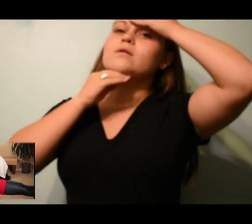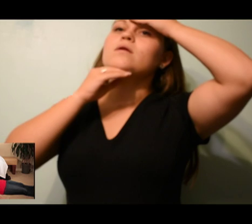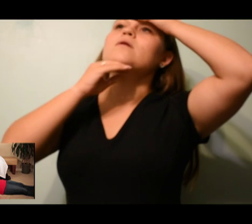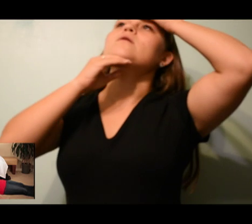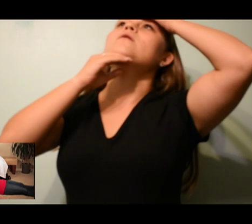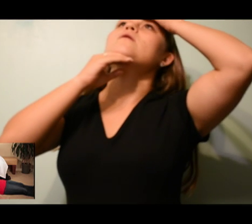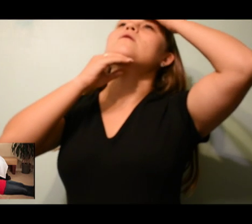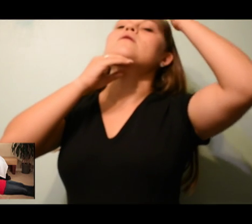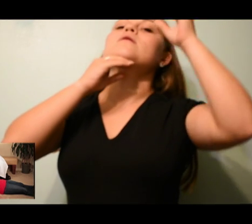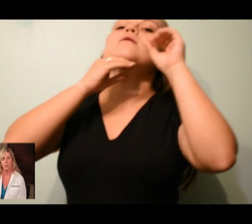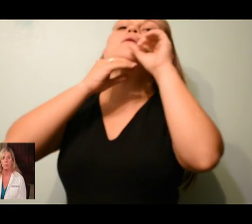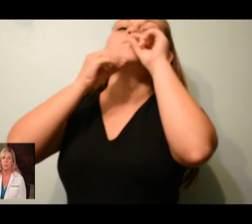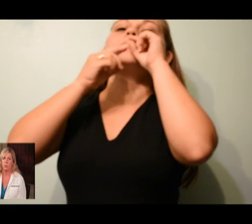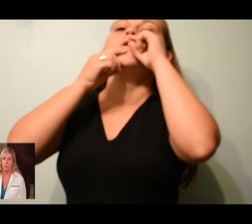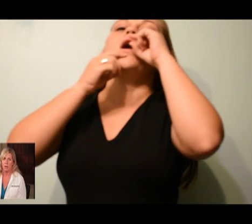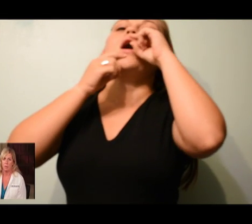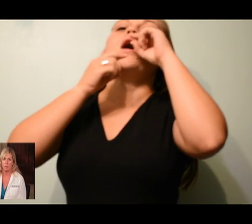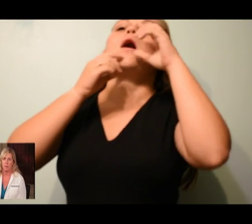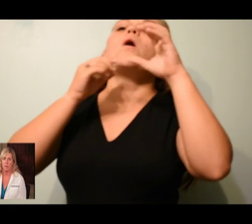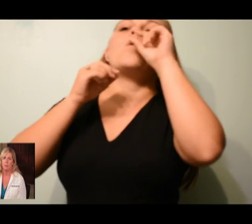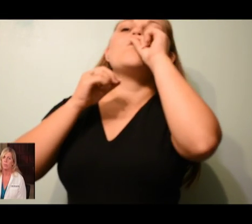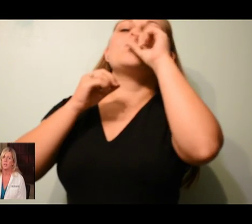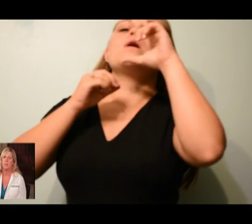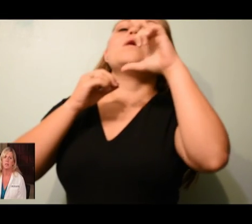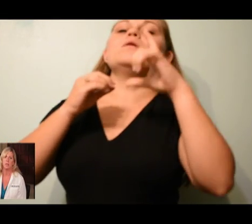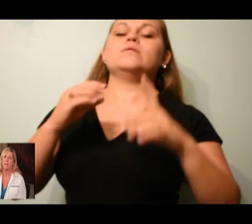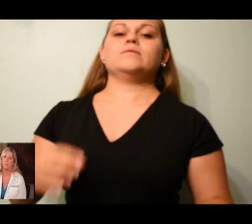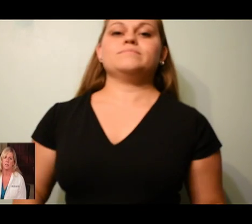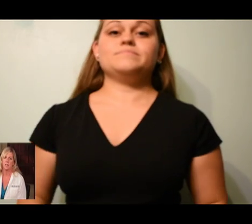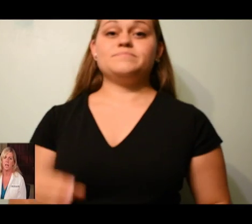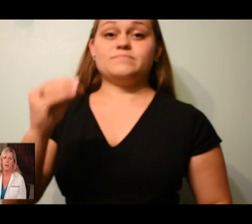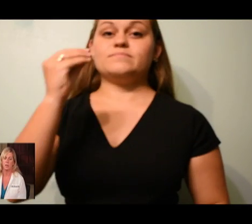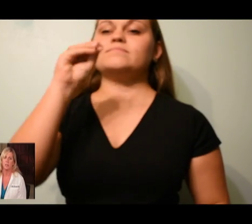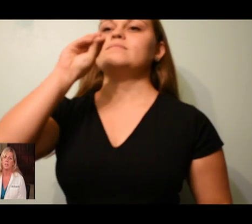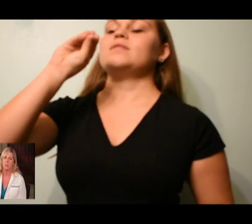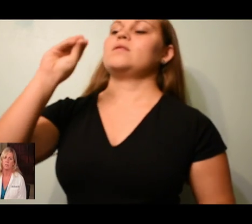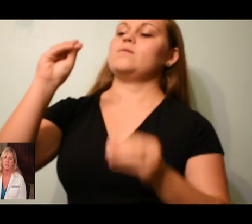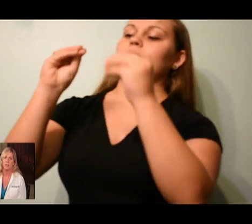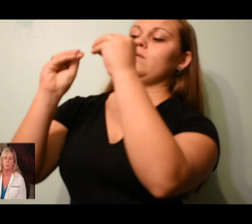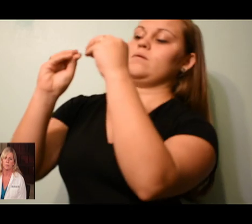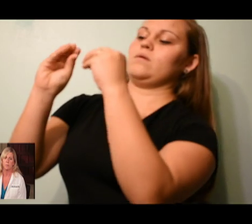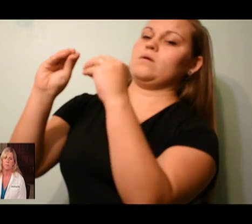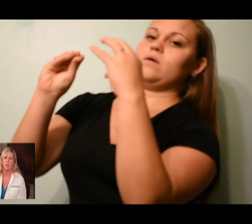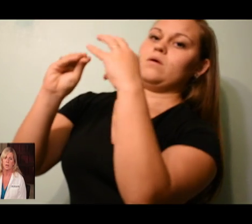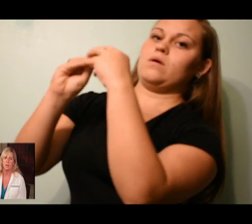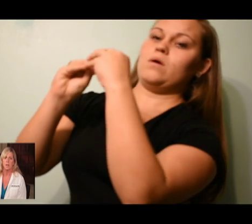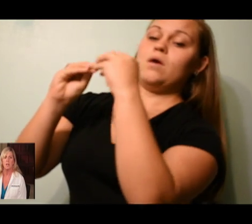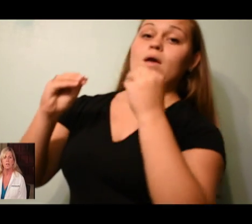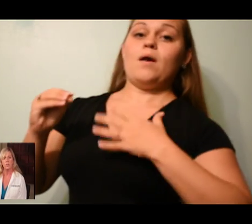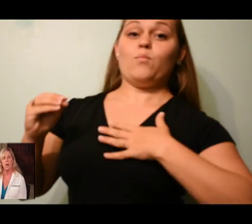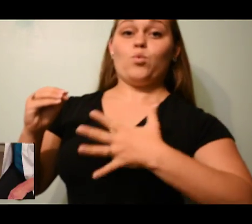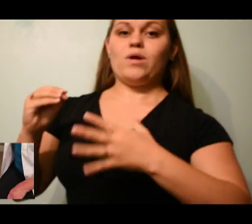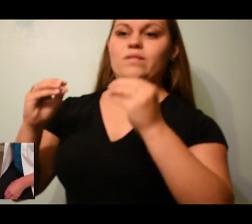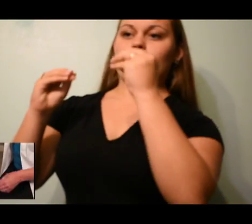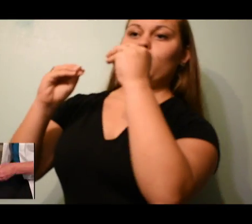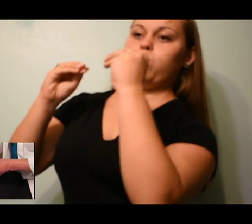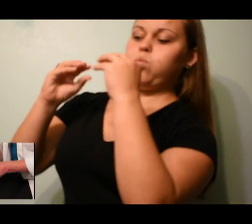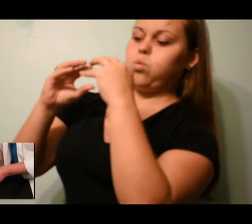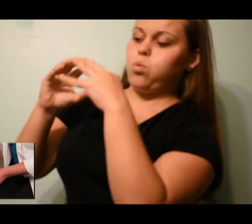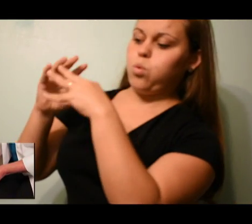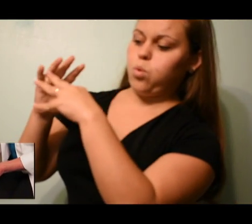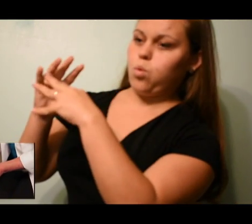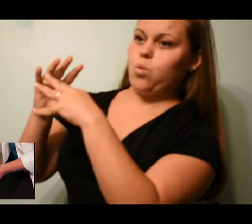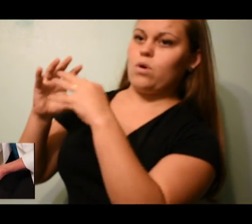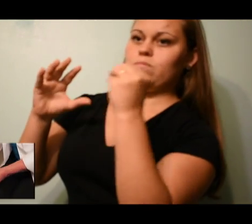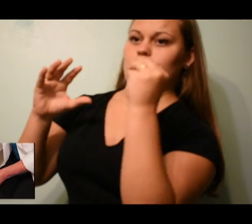and cover the victim's mouth with your mouth, breathing life-giving air into the victim. If you have a one-way